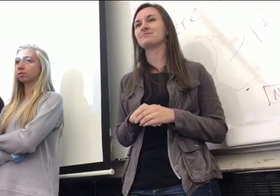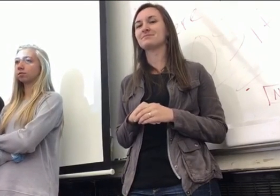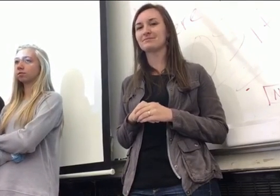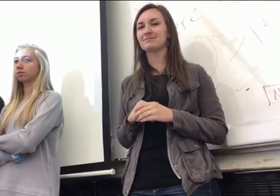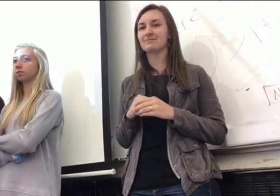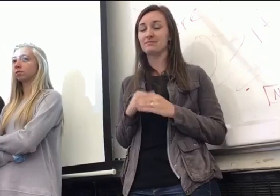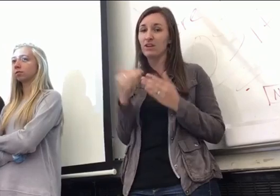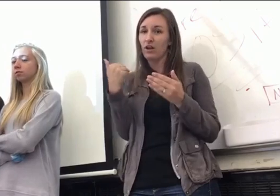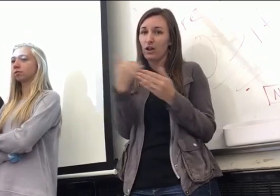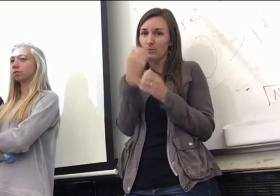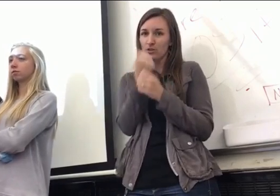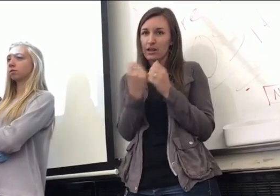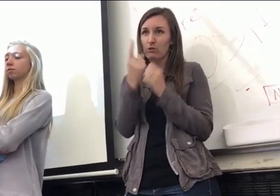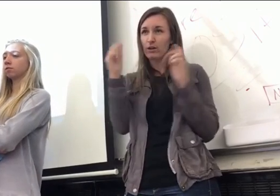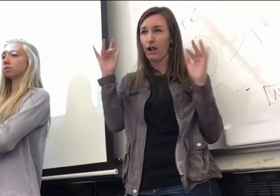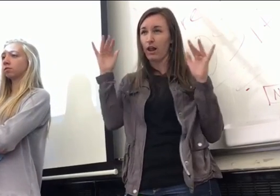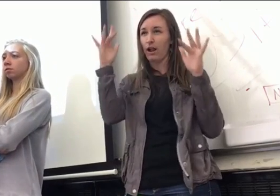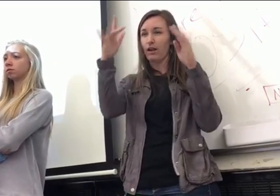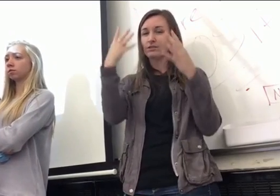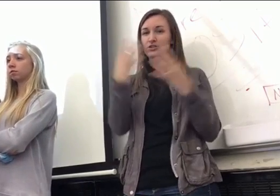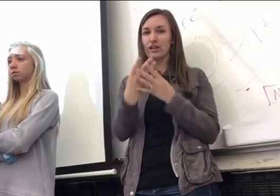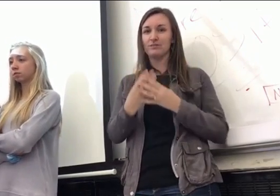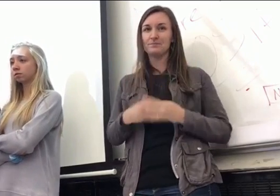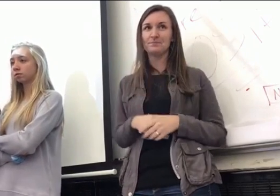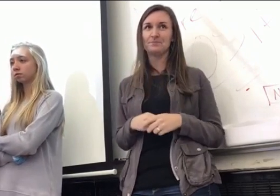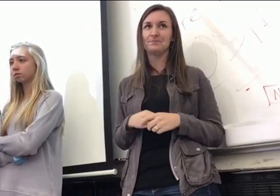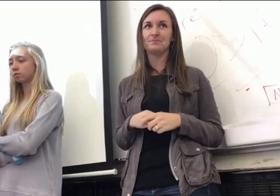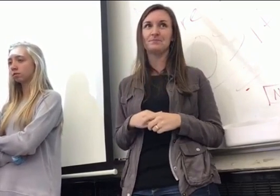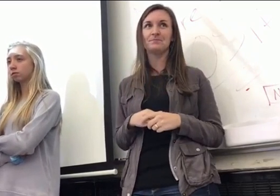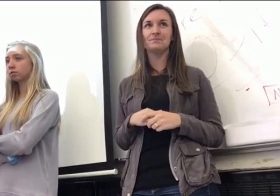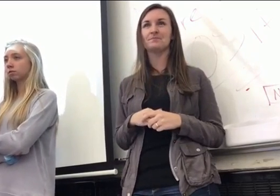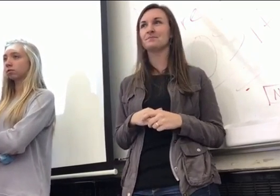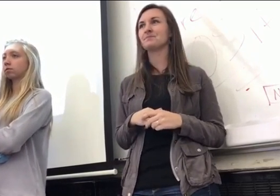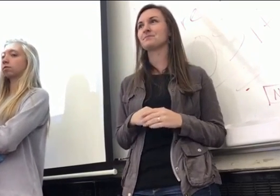Go to jail. Go to male jail.